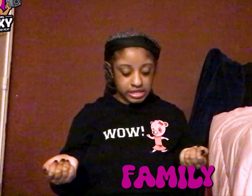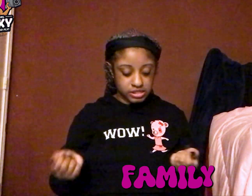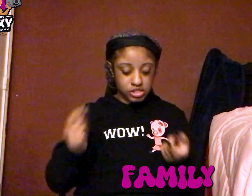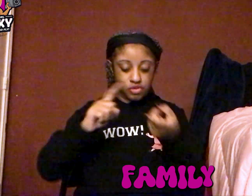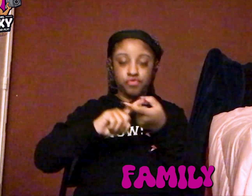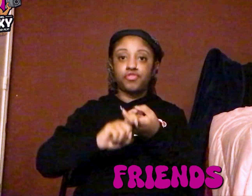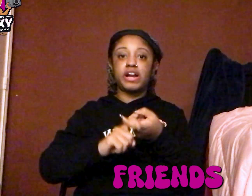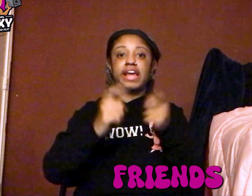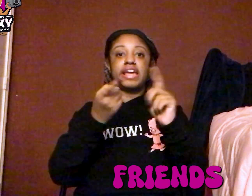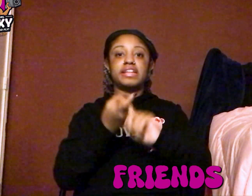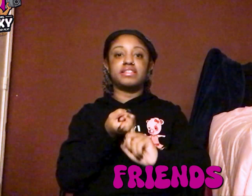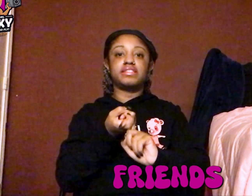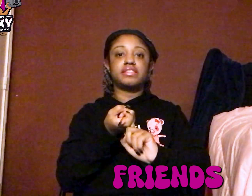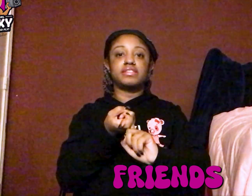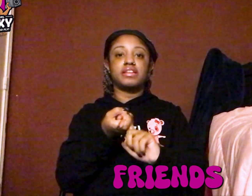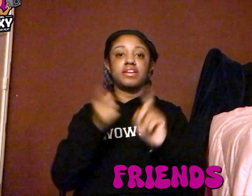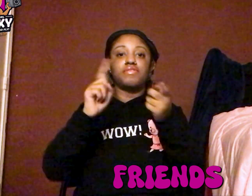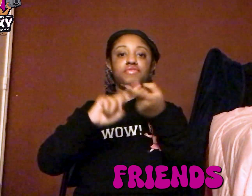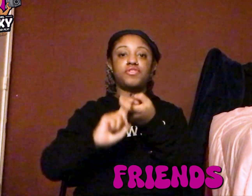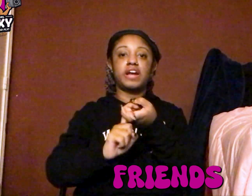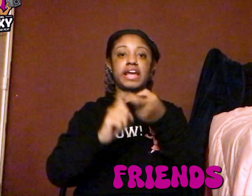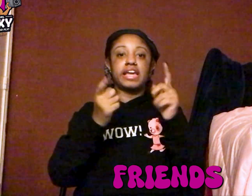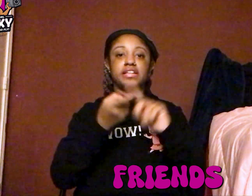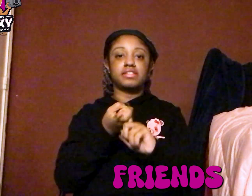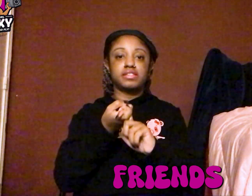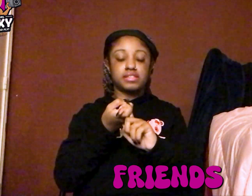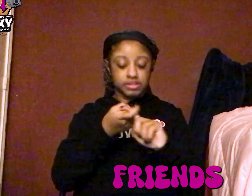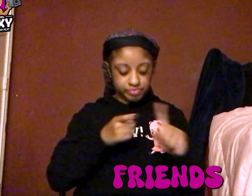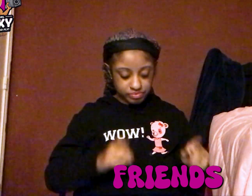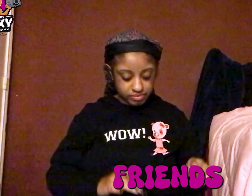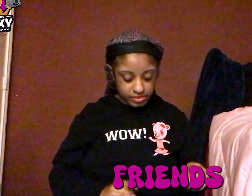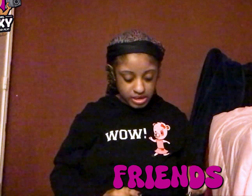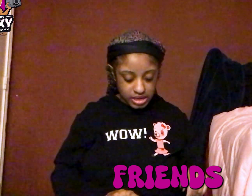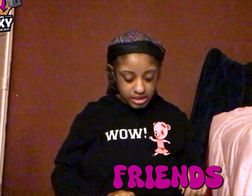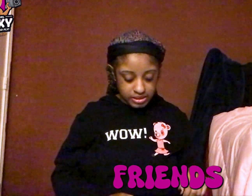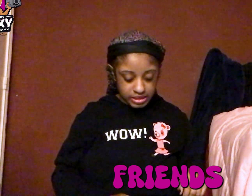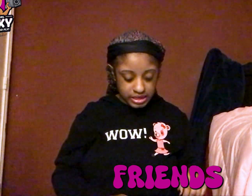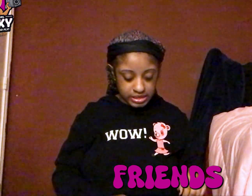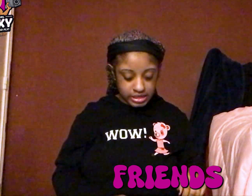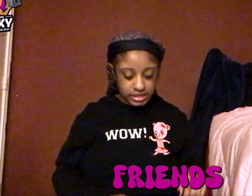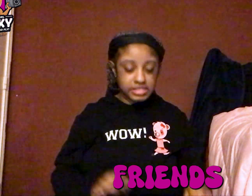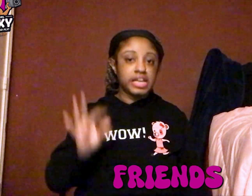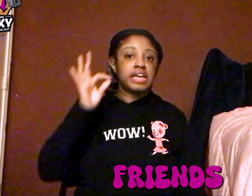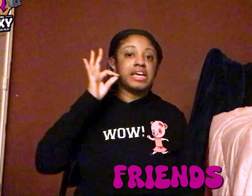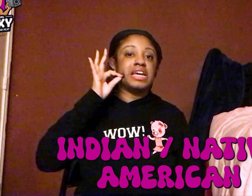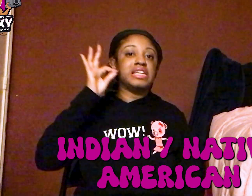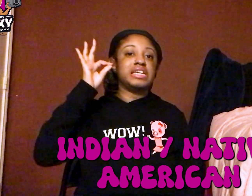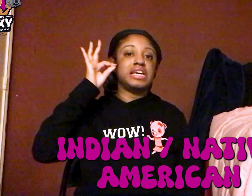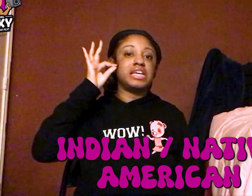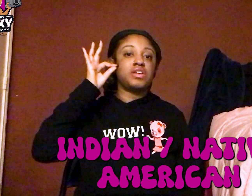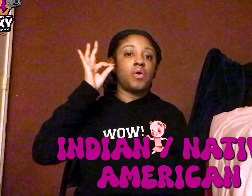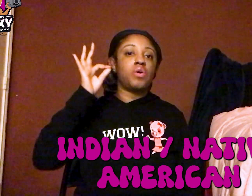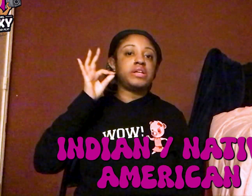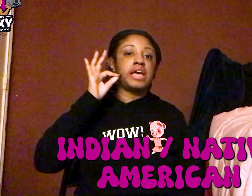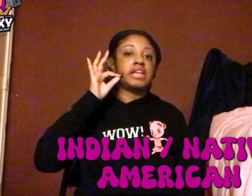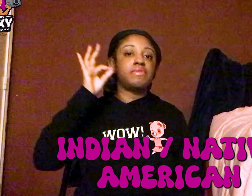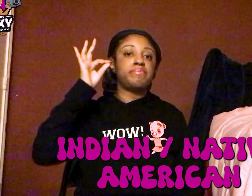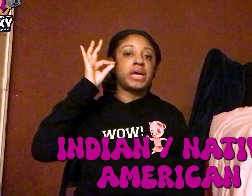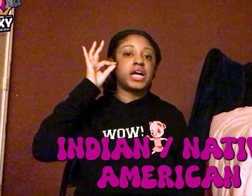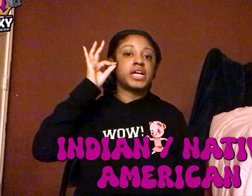it's friends. Friends. Then it's Indian or Native